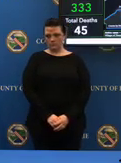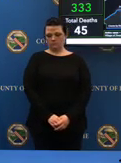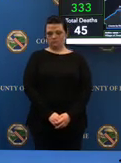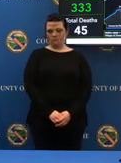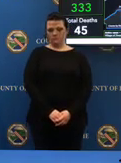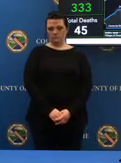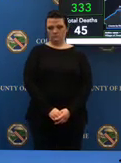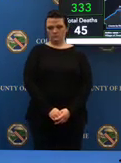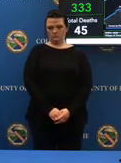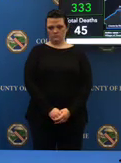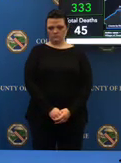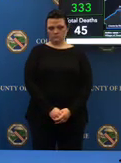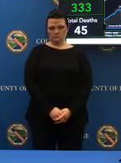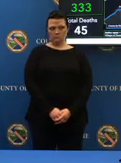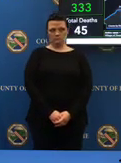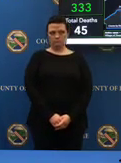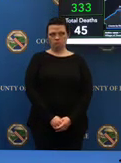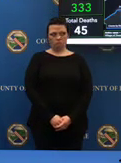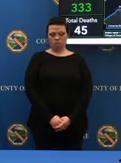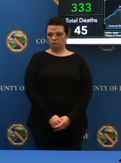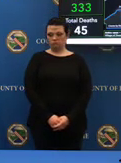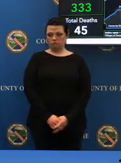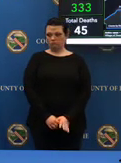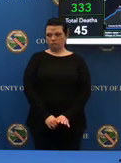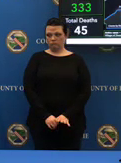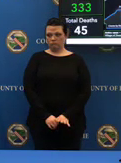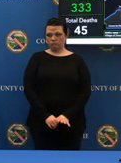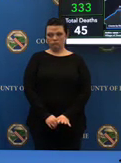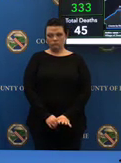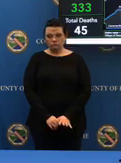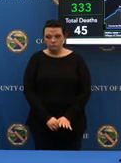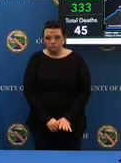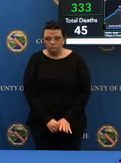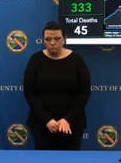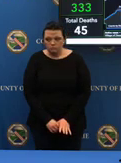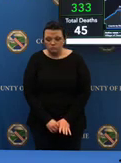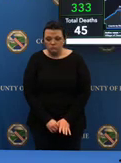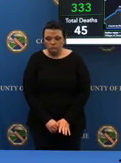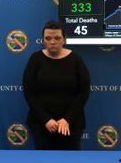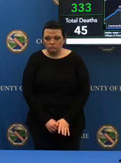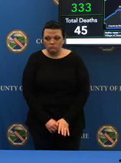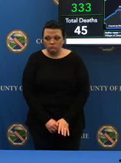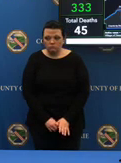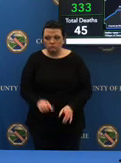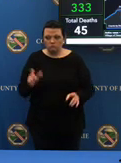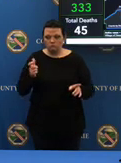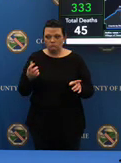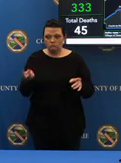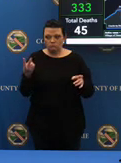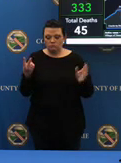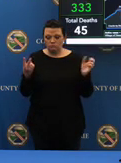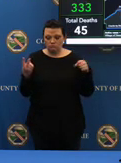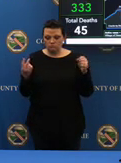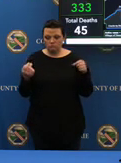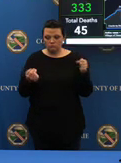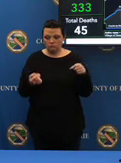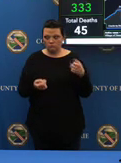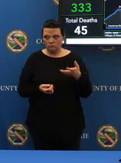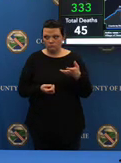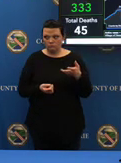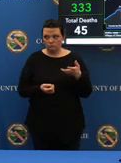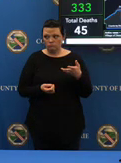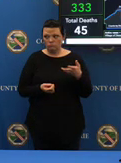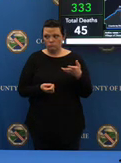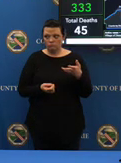Stephen, are you there? Is there anybody there from Channel 2? Hello.